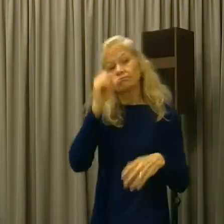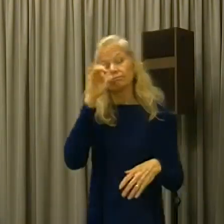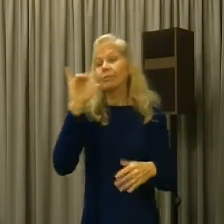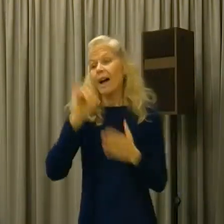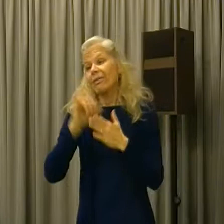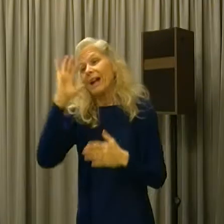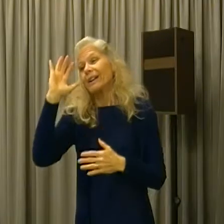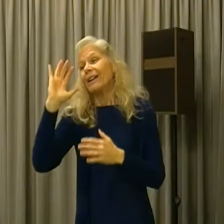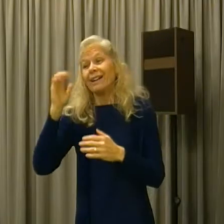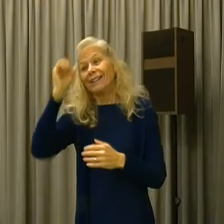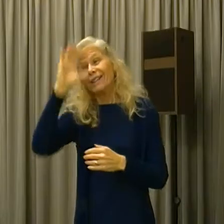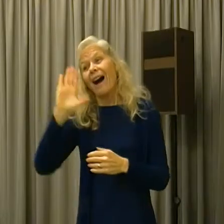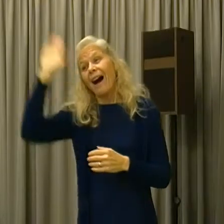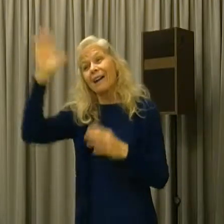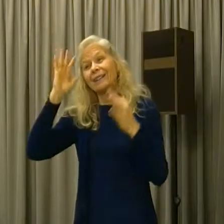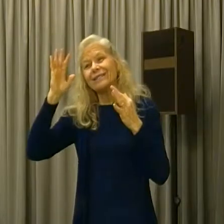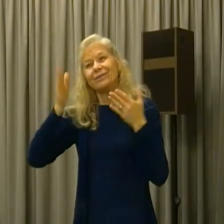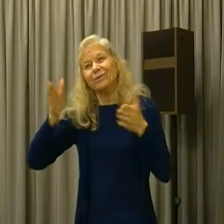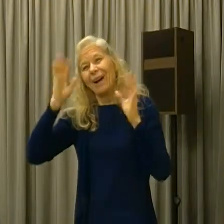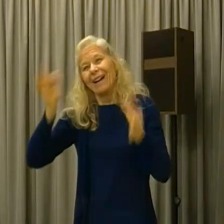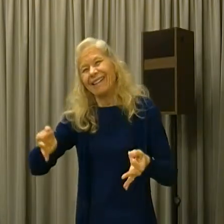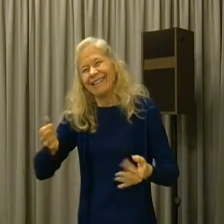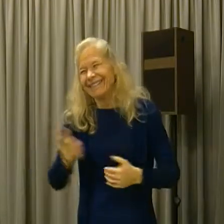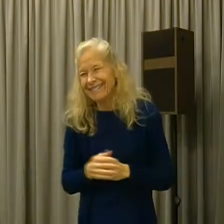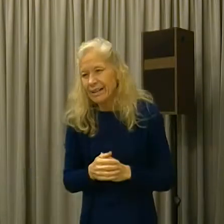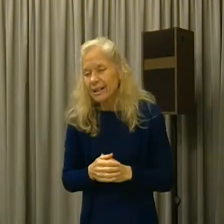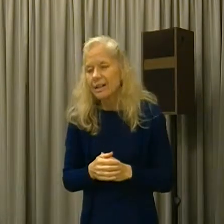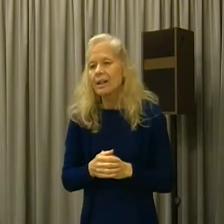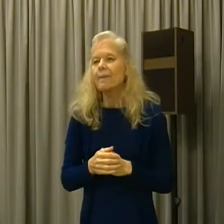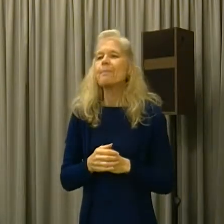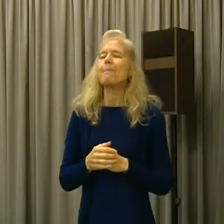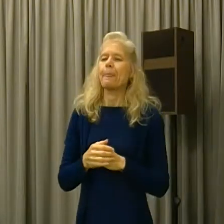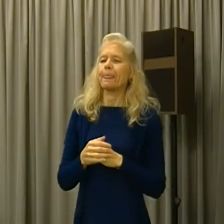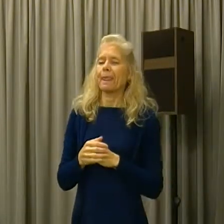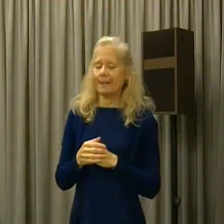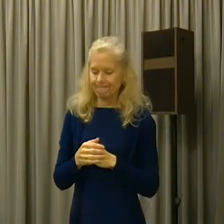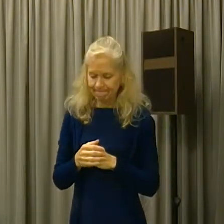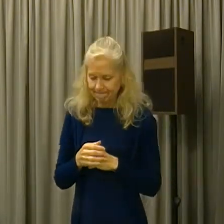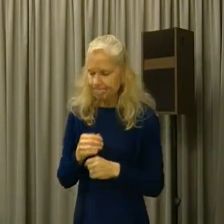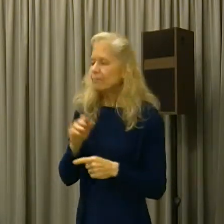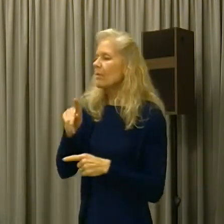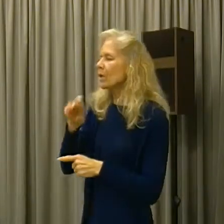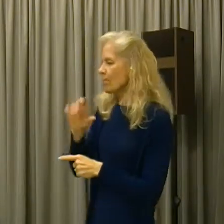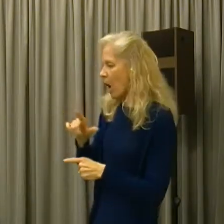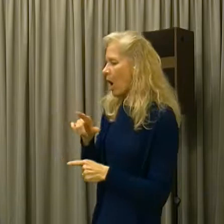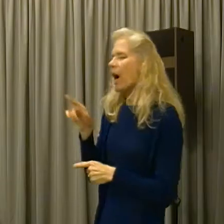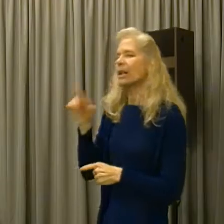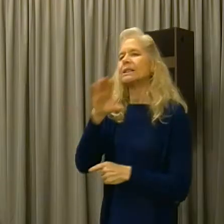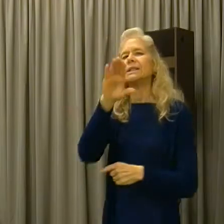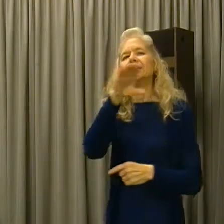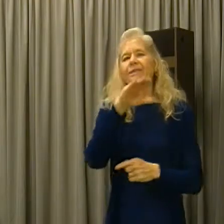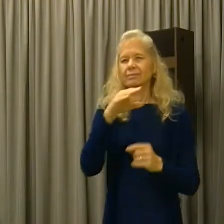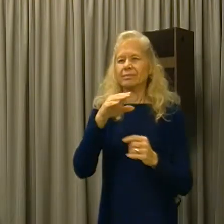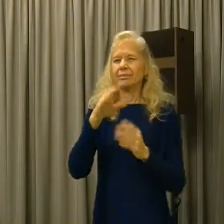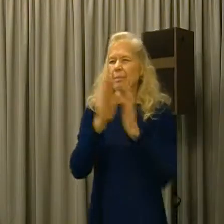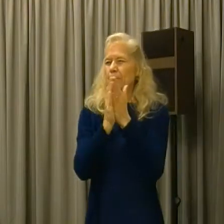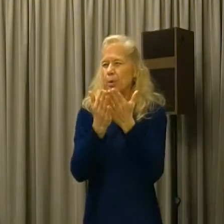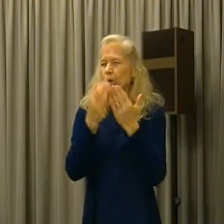Romans 12, 1 and 2, and I'm done. I beseech you therefore, brethren, by the mercies of God, that you present your bodies a living